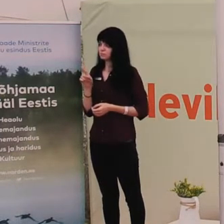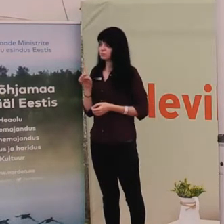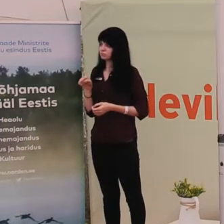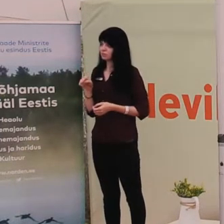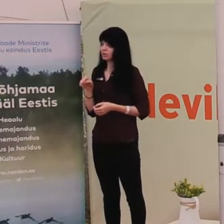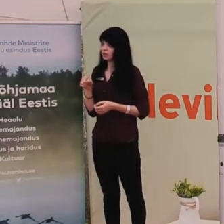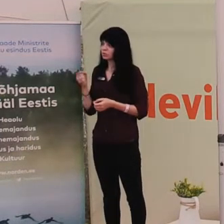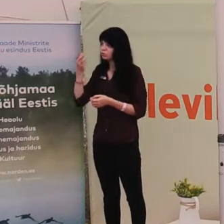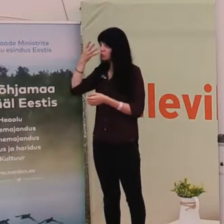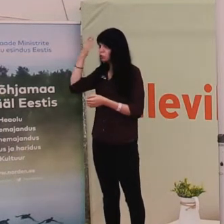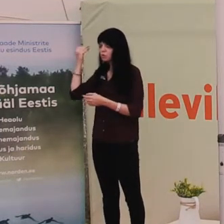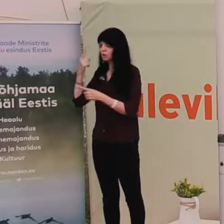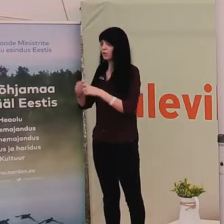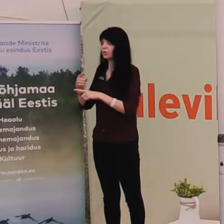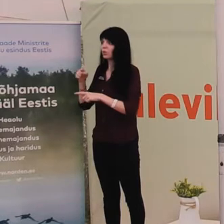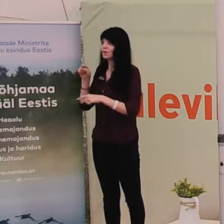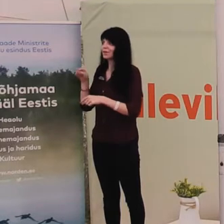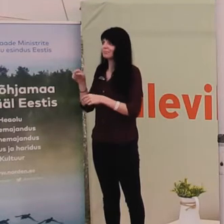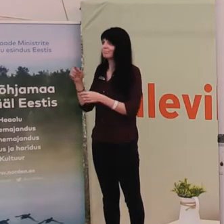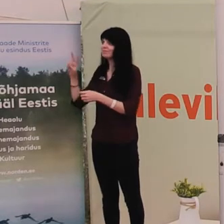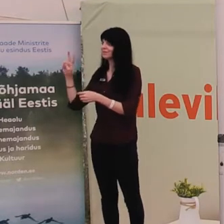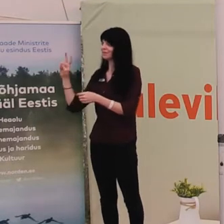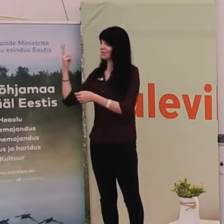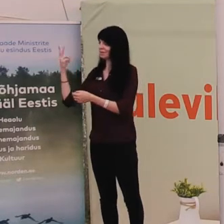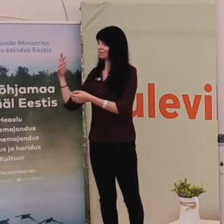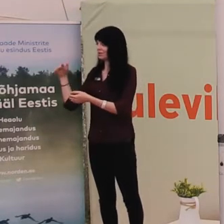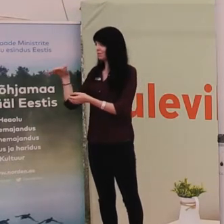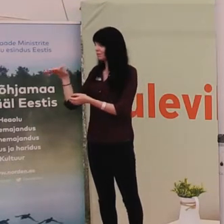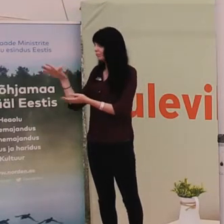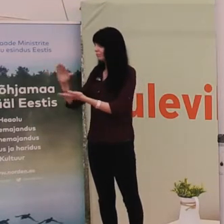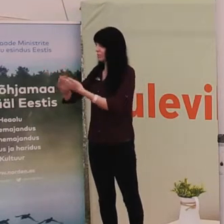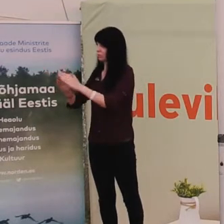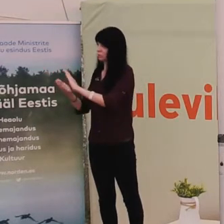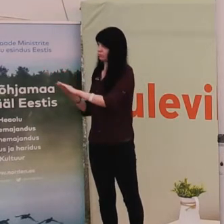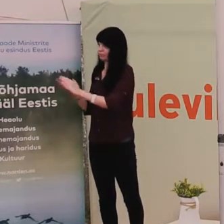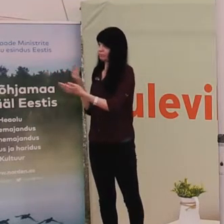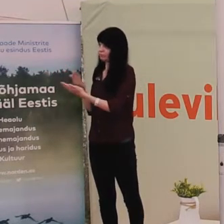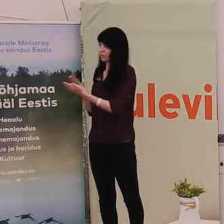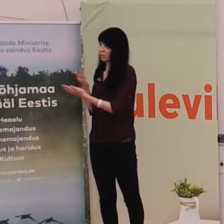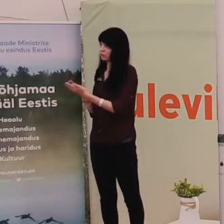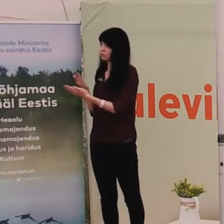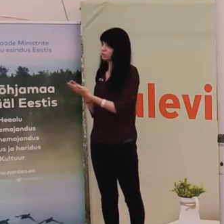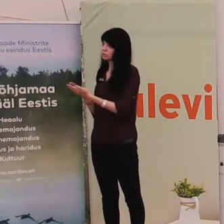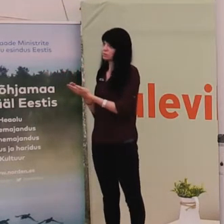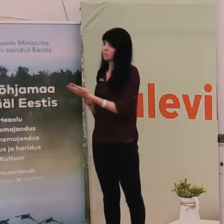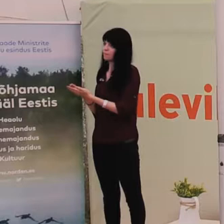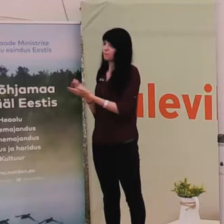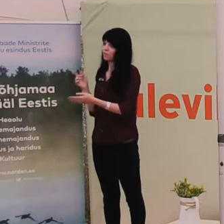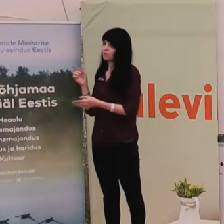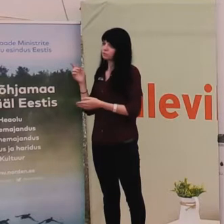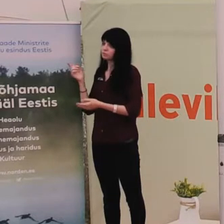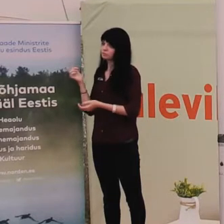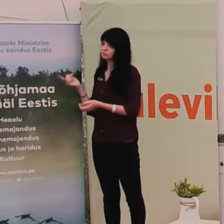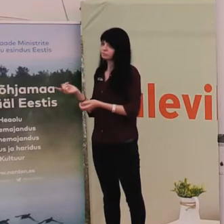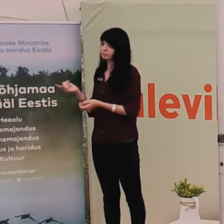should not forget other scenarios. And for example, for OECD countries, there is